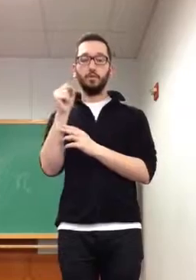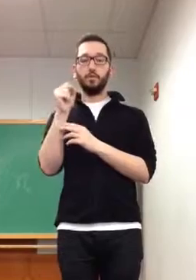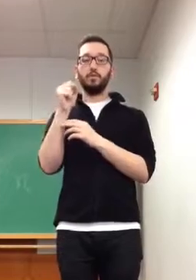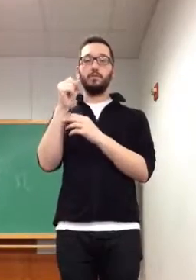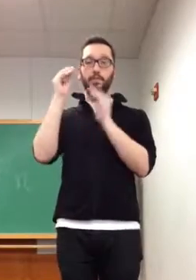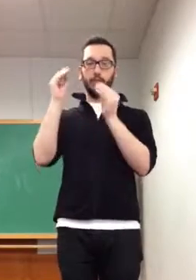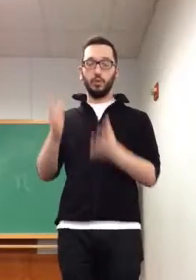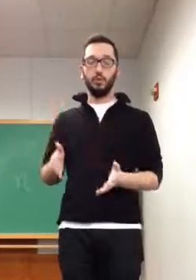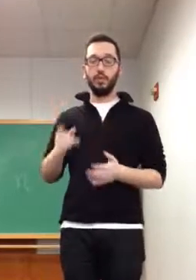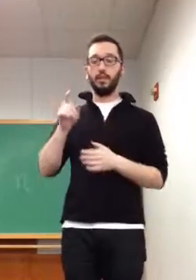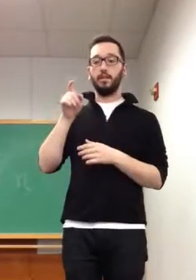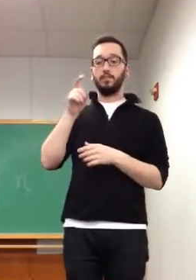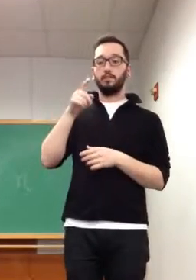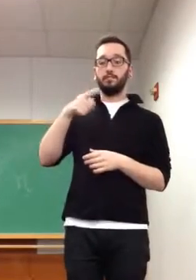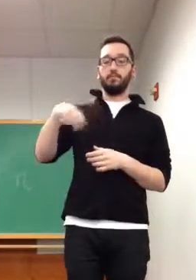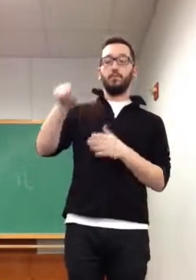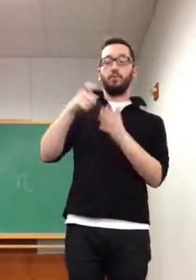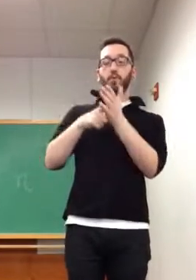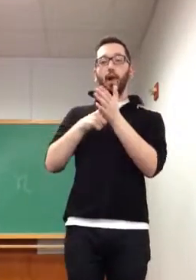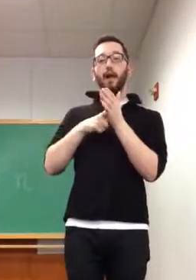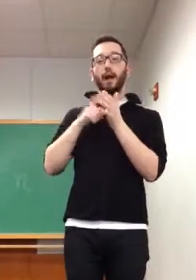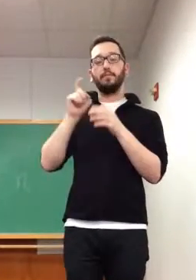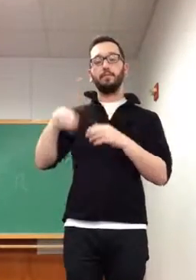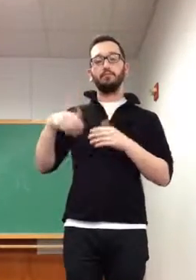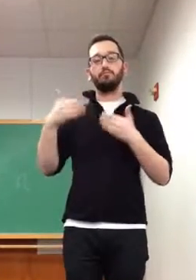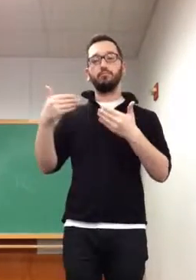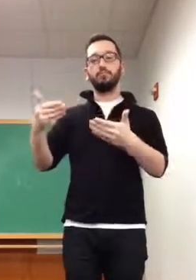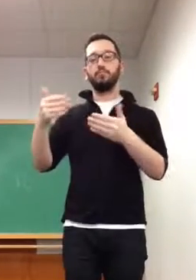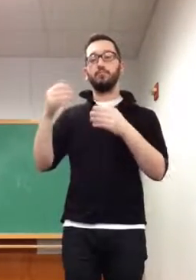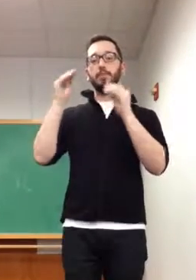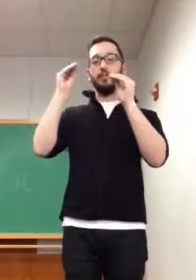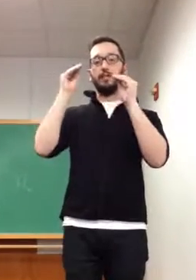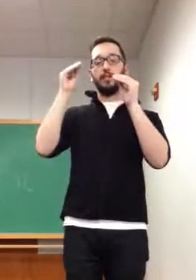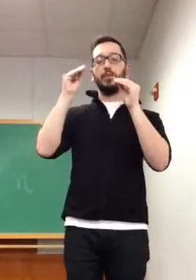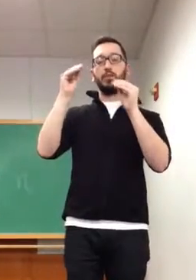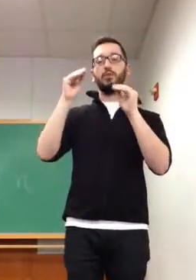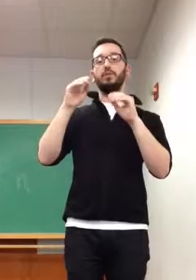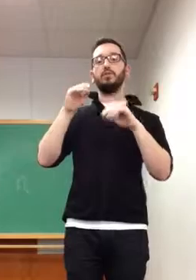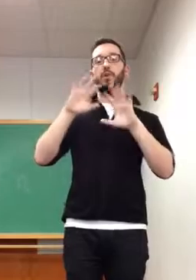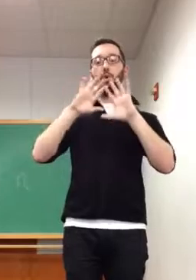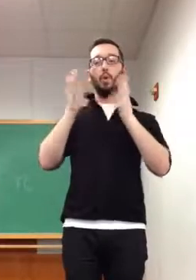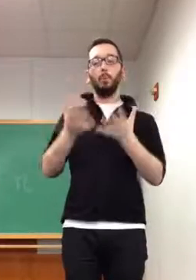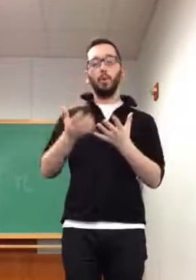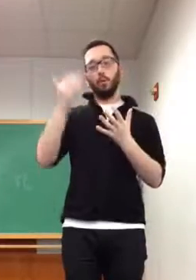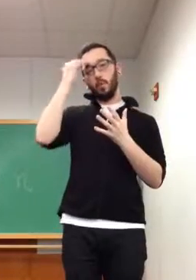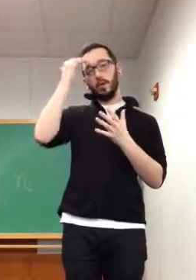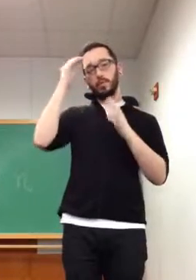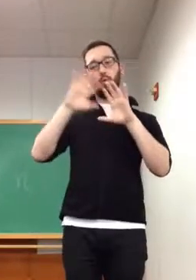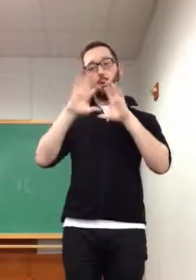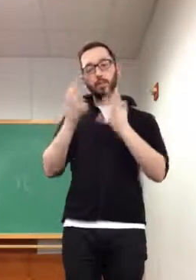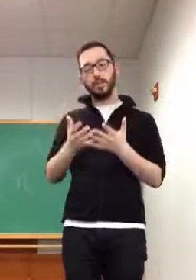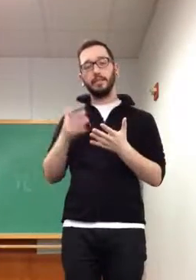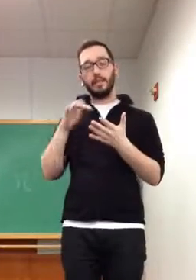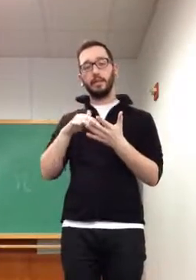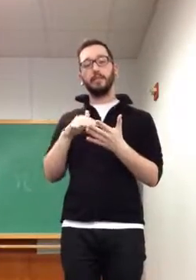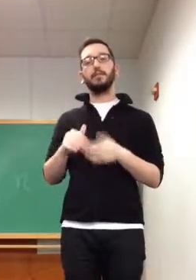to carry out the state mandates for global awareness, global studies, and so forth. Now the